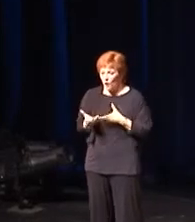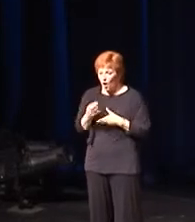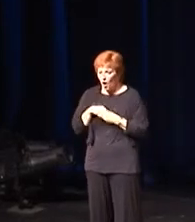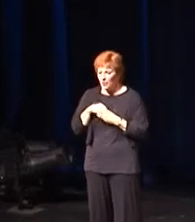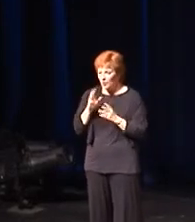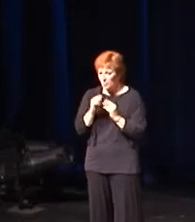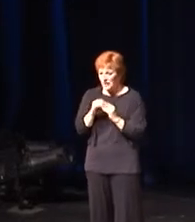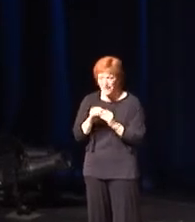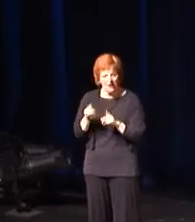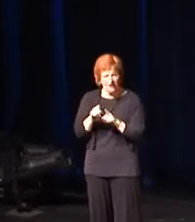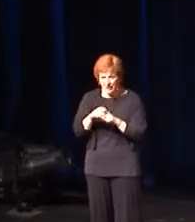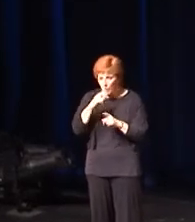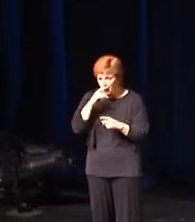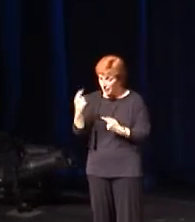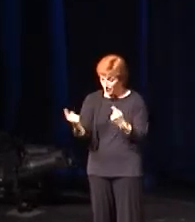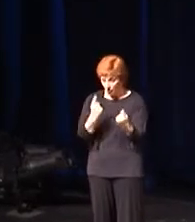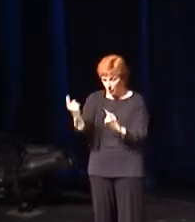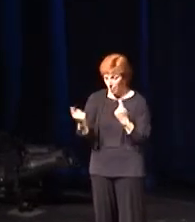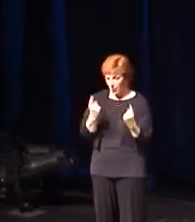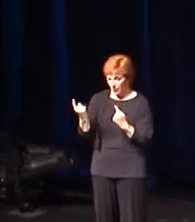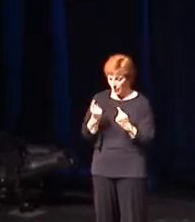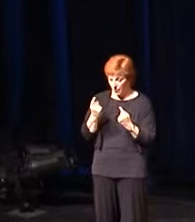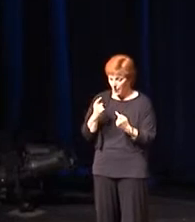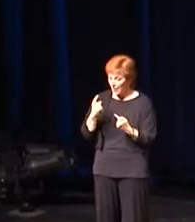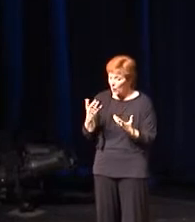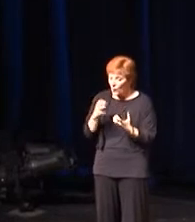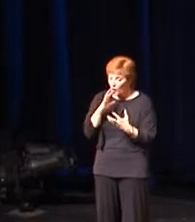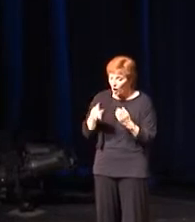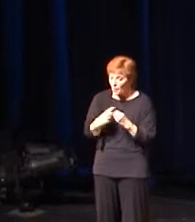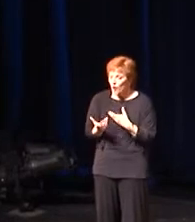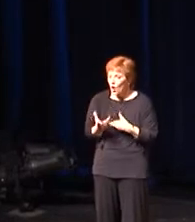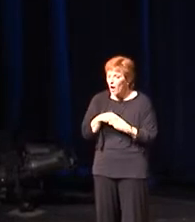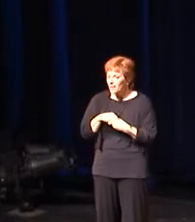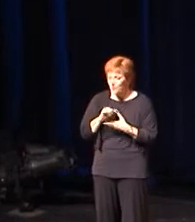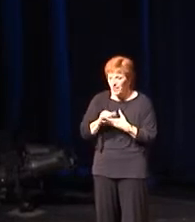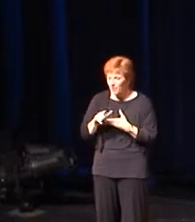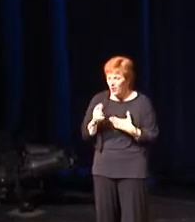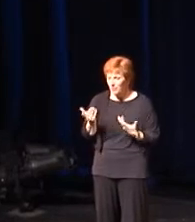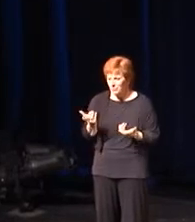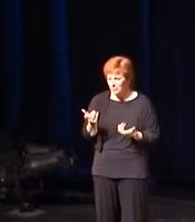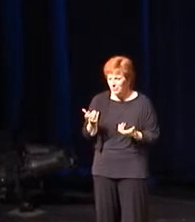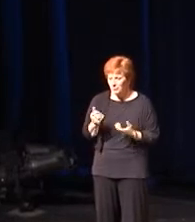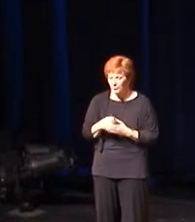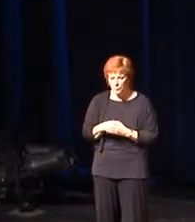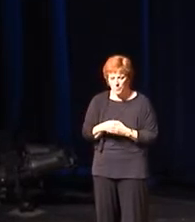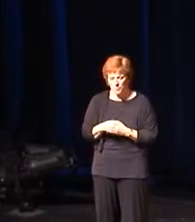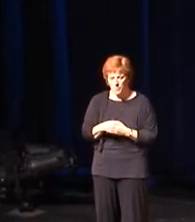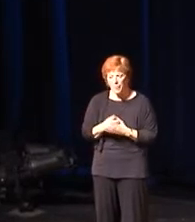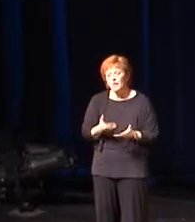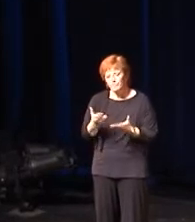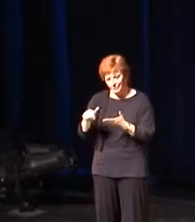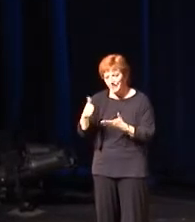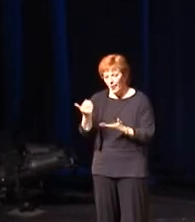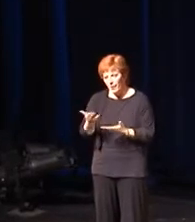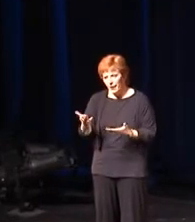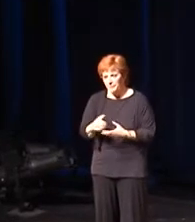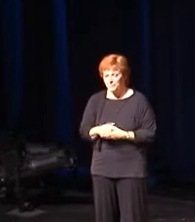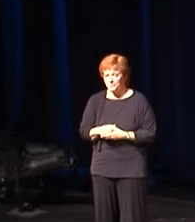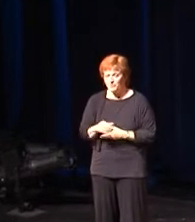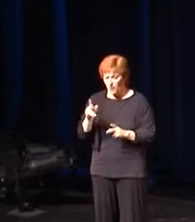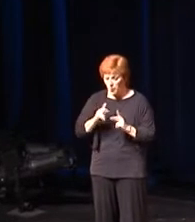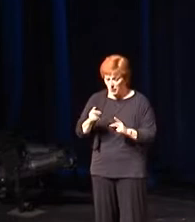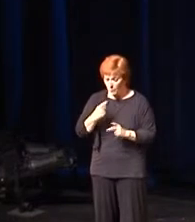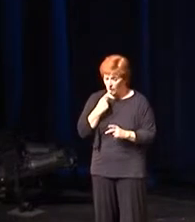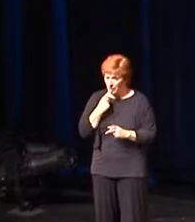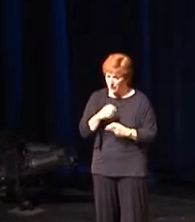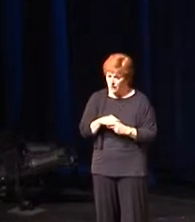same little kids come up to me at the book table, and all they want to talk about is autism. And this brings up another thing. People have